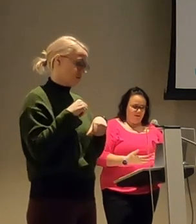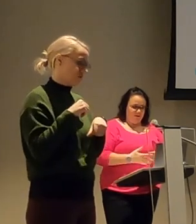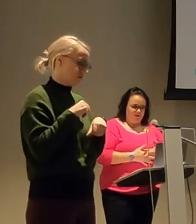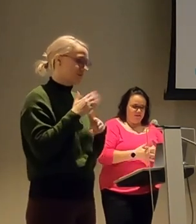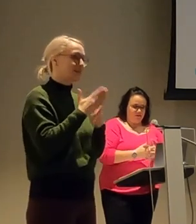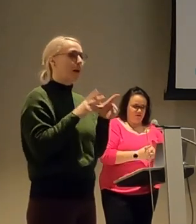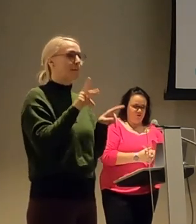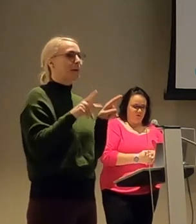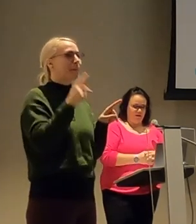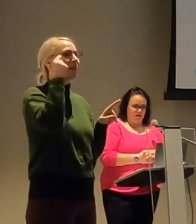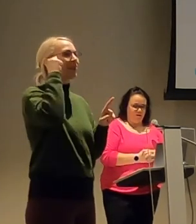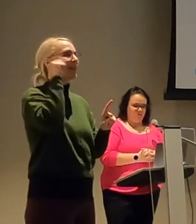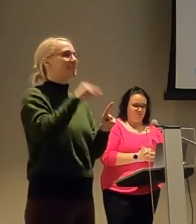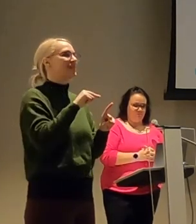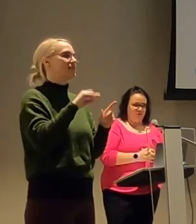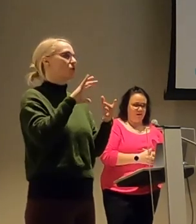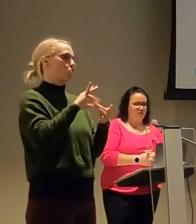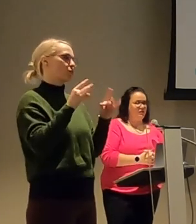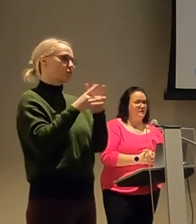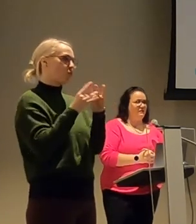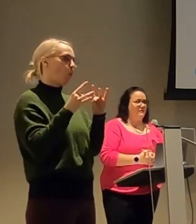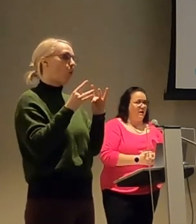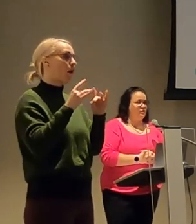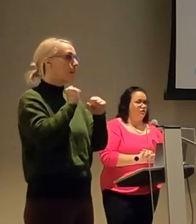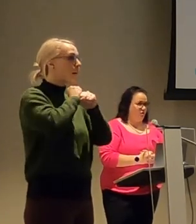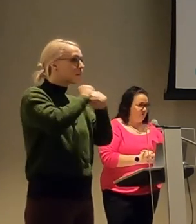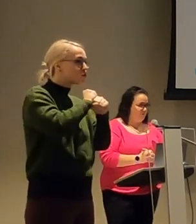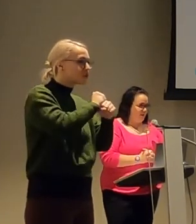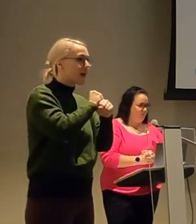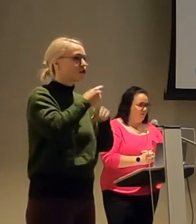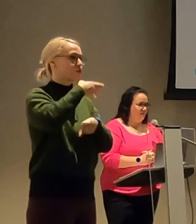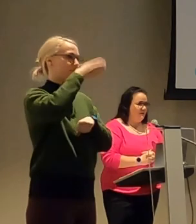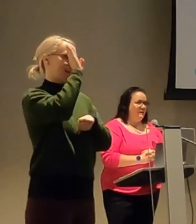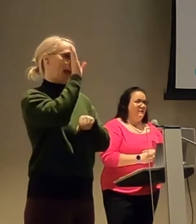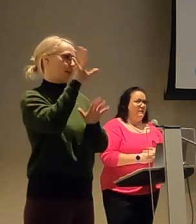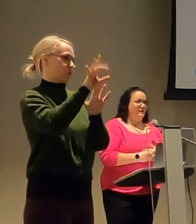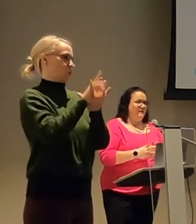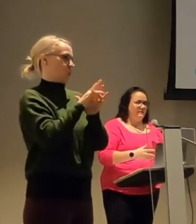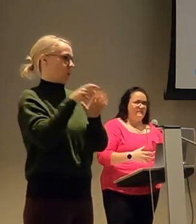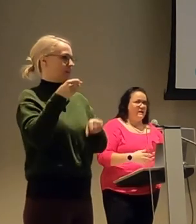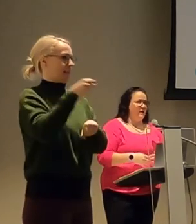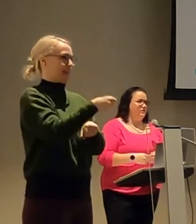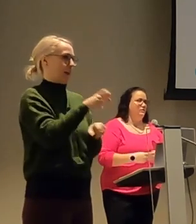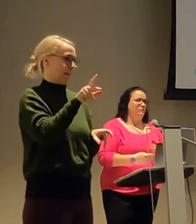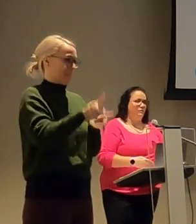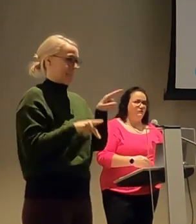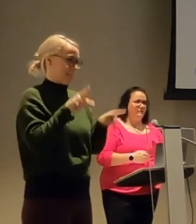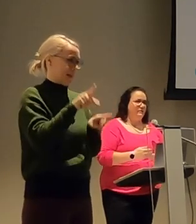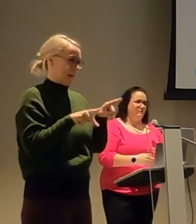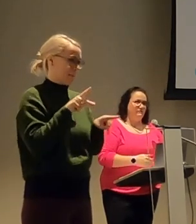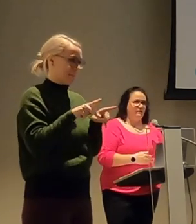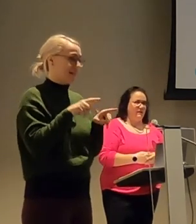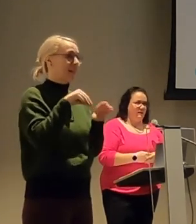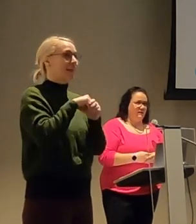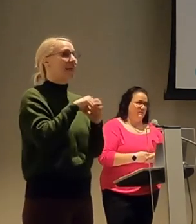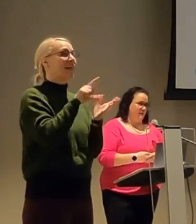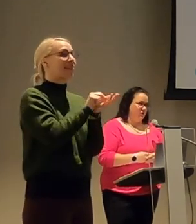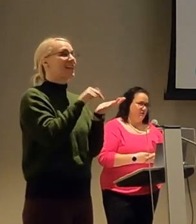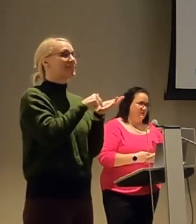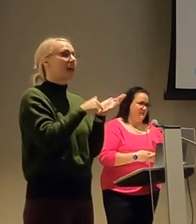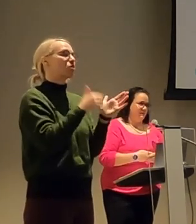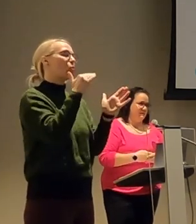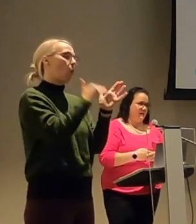some people think of this as a story about protection of God's chosen people. And in the text, over and over again,